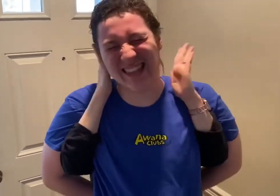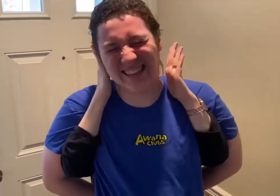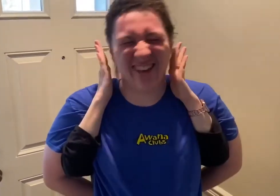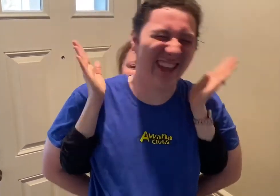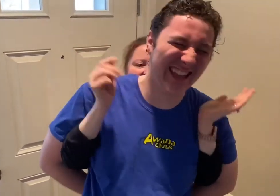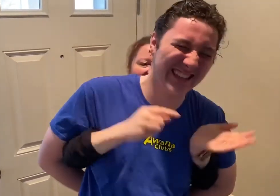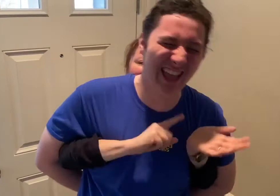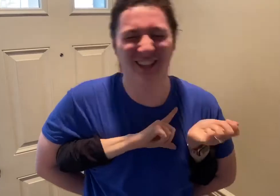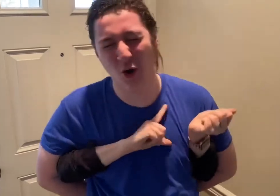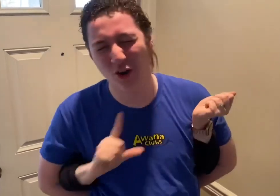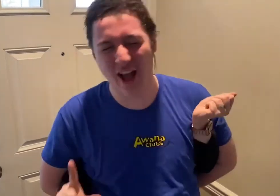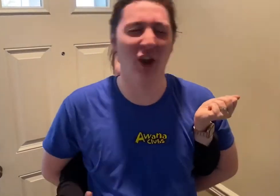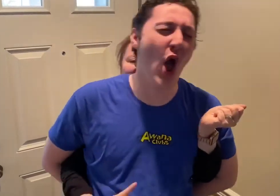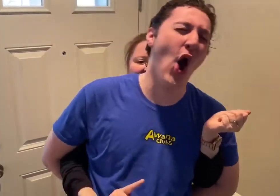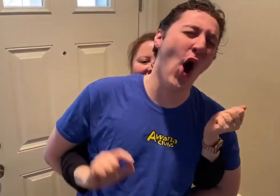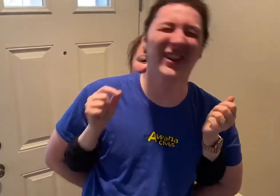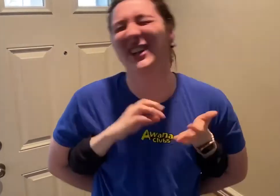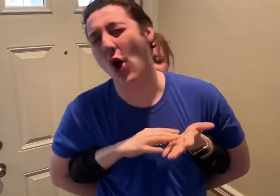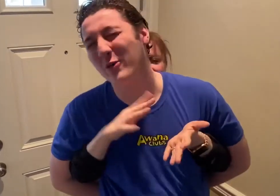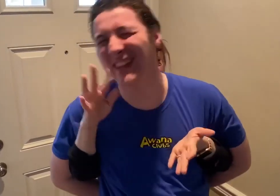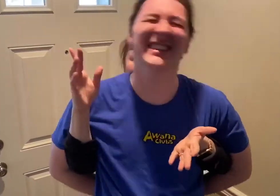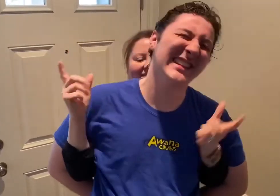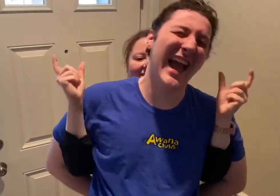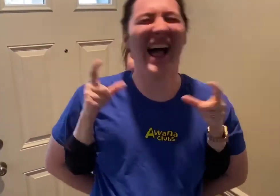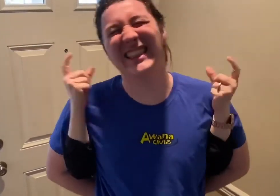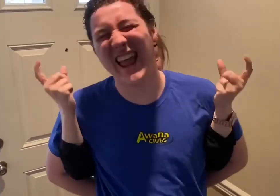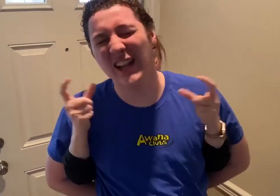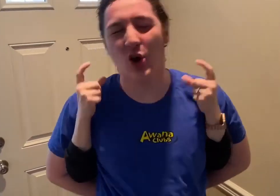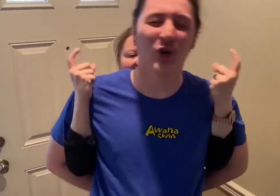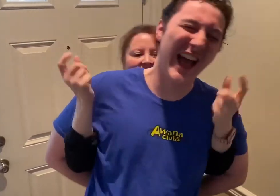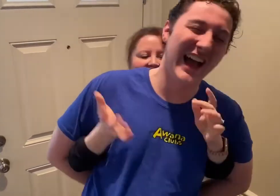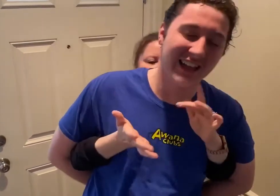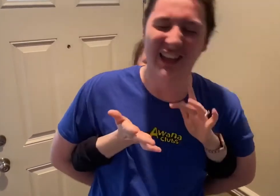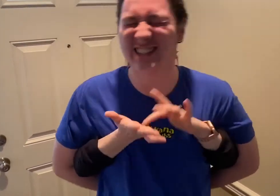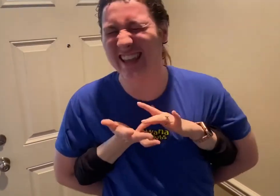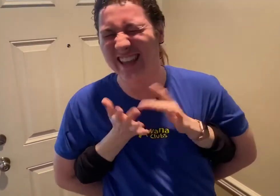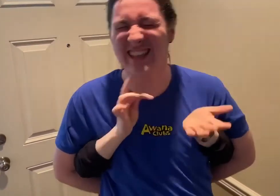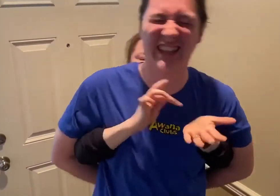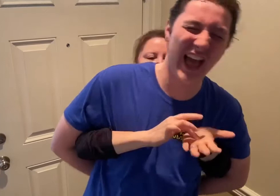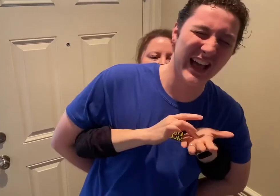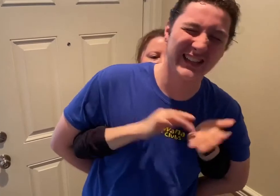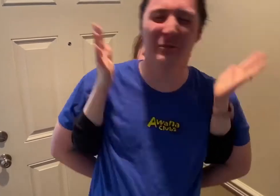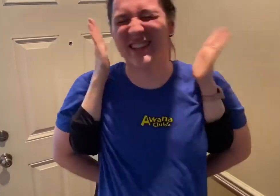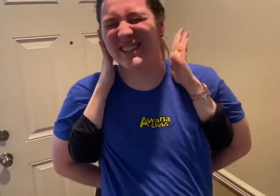King of kings and Lord of lords, glory, hallelujah. Jesus, Prince